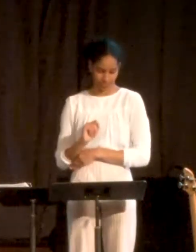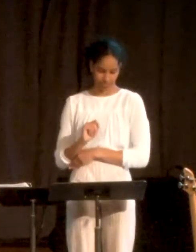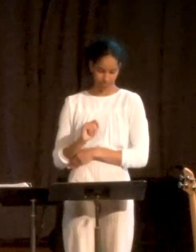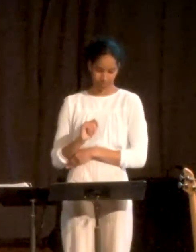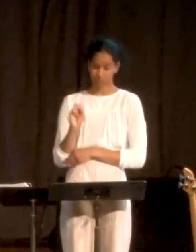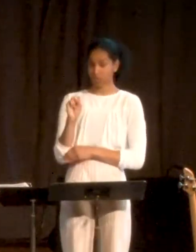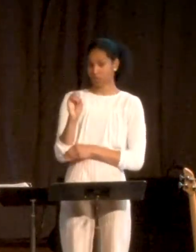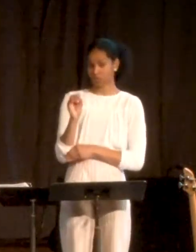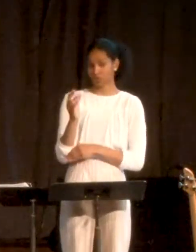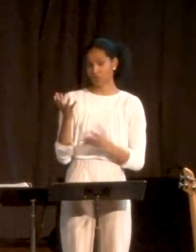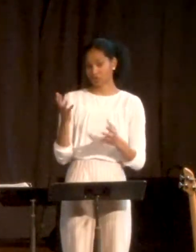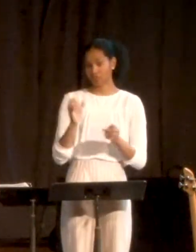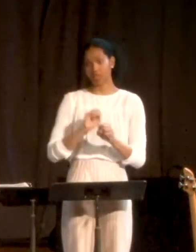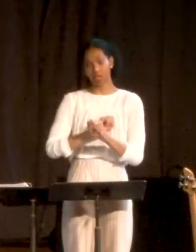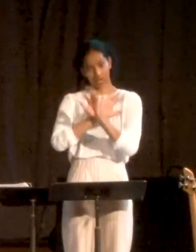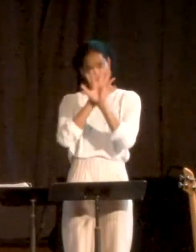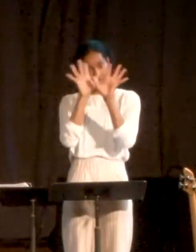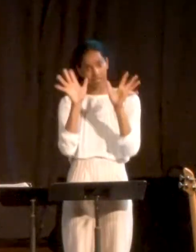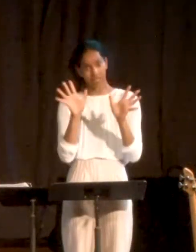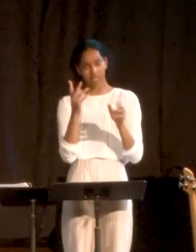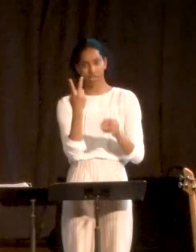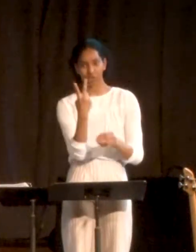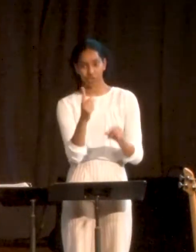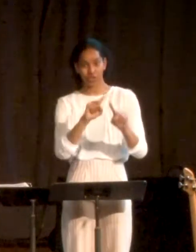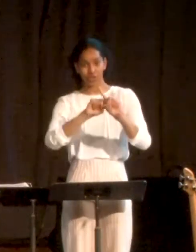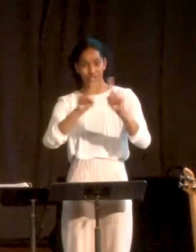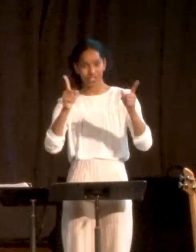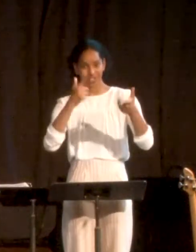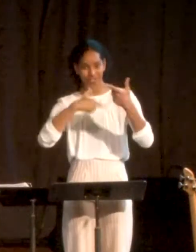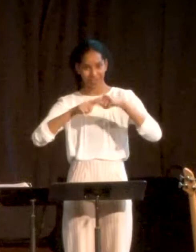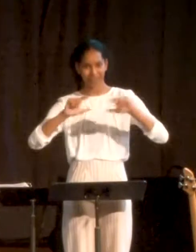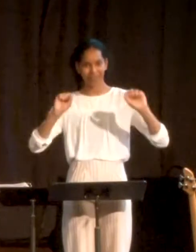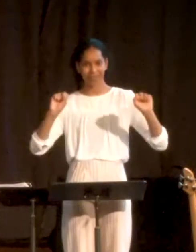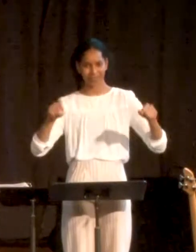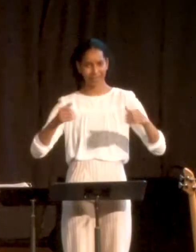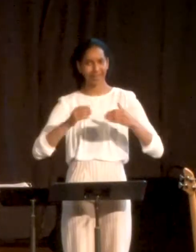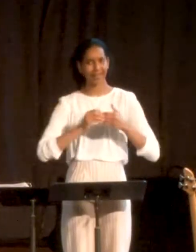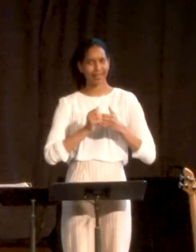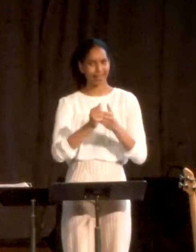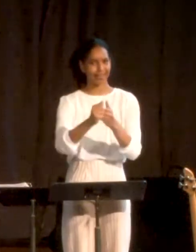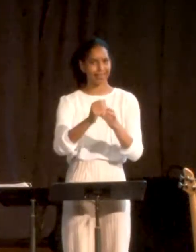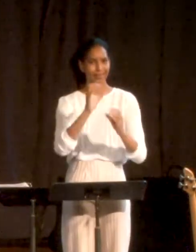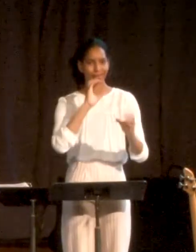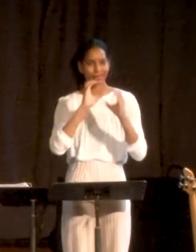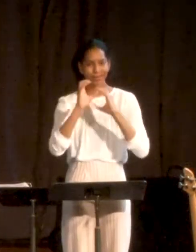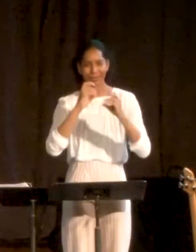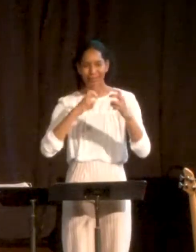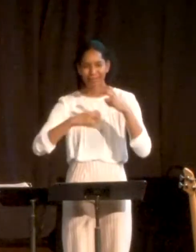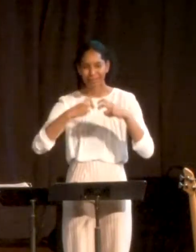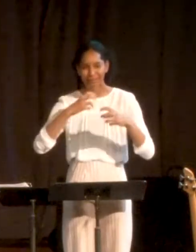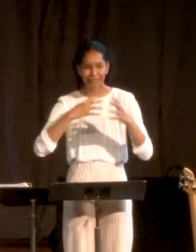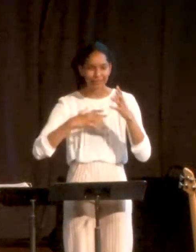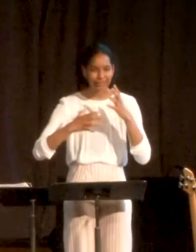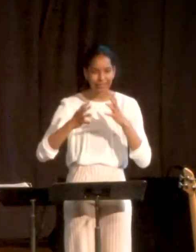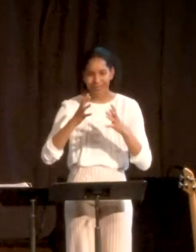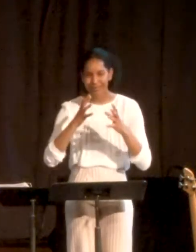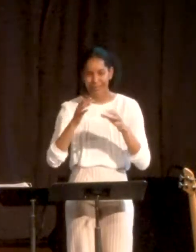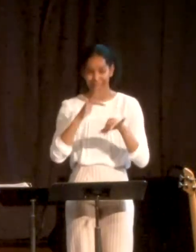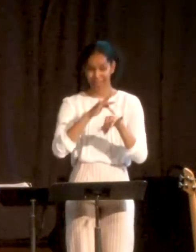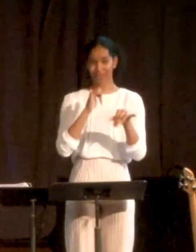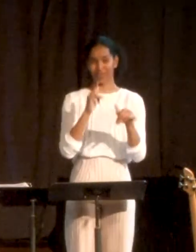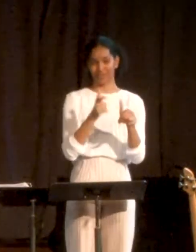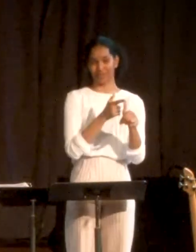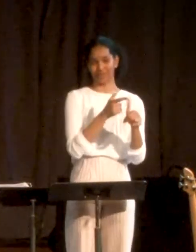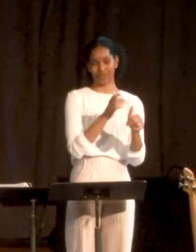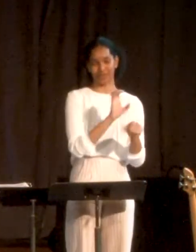So obviously, of course, speaking two different languages could lead to communication problems in the early church, and it